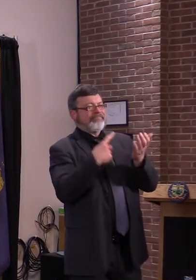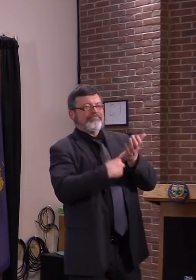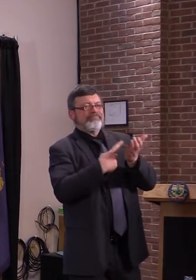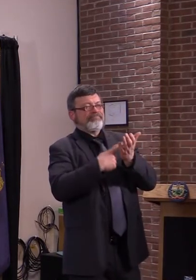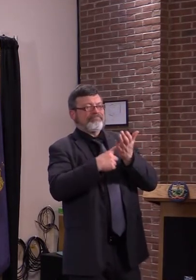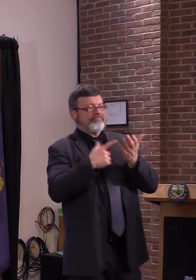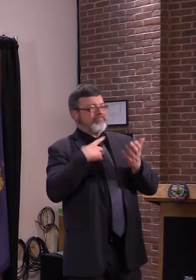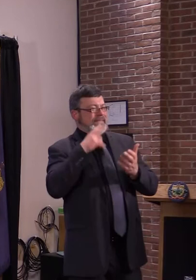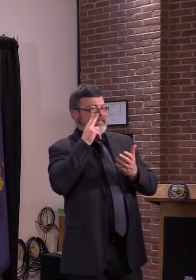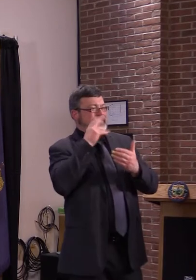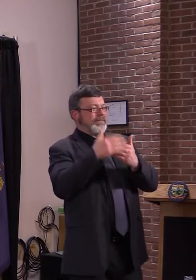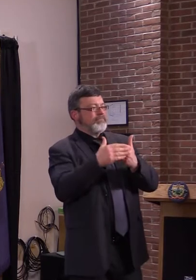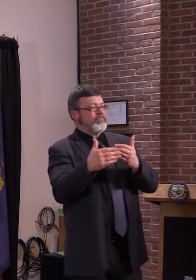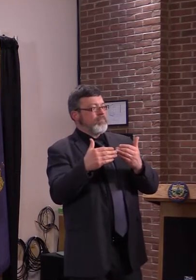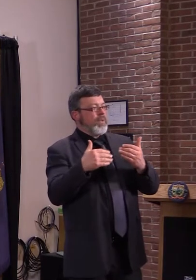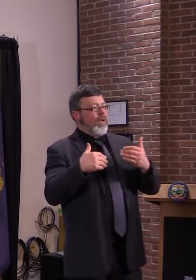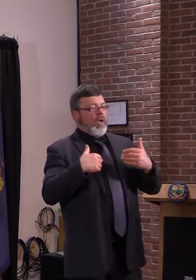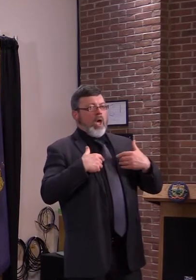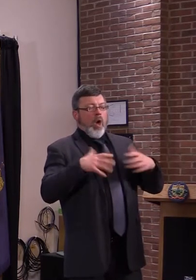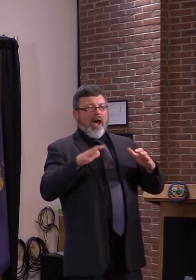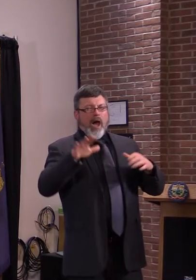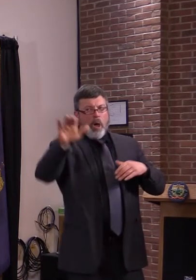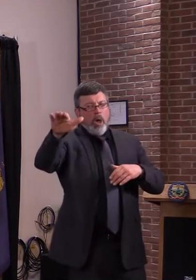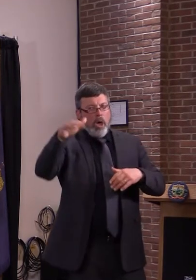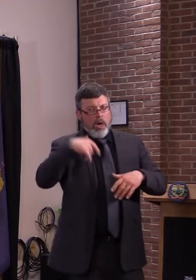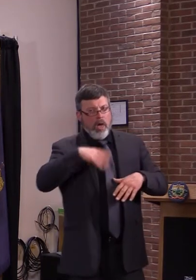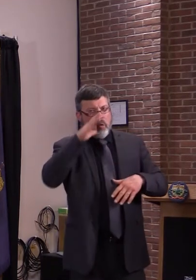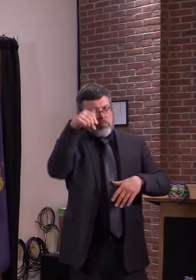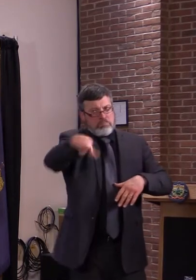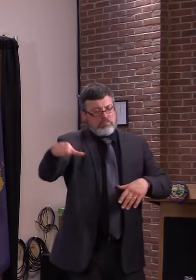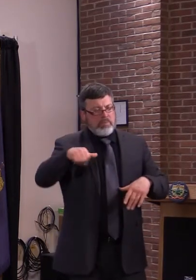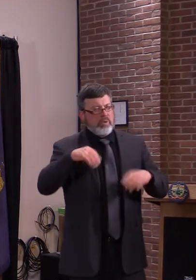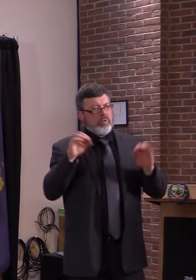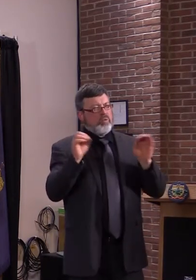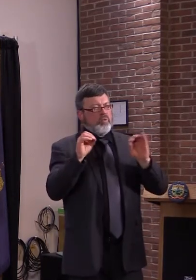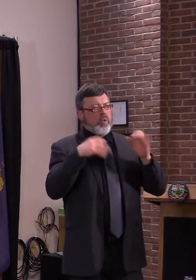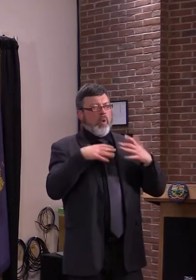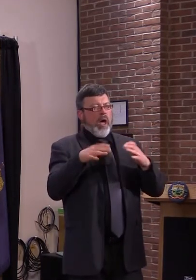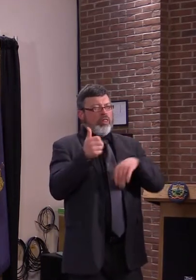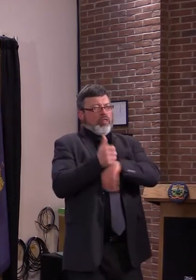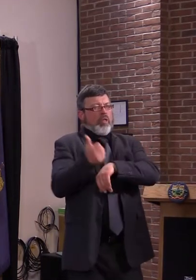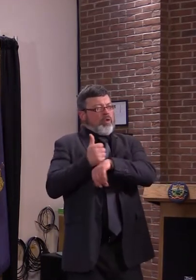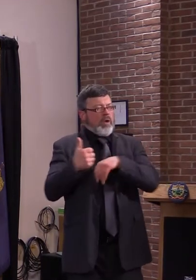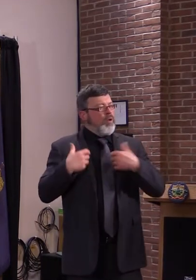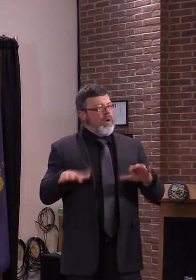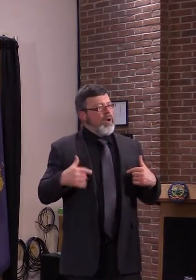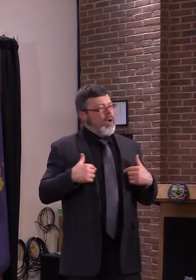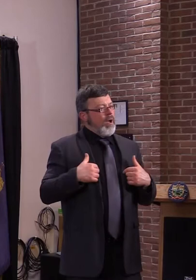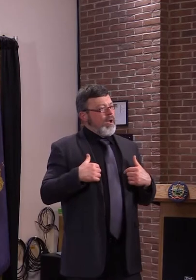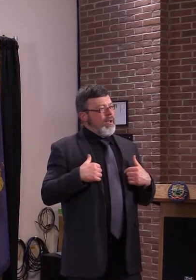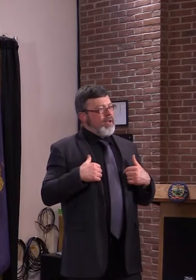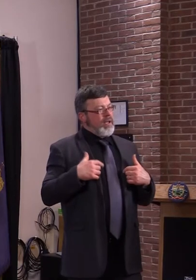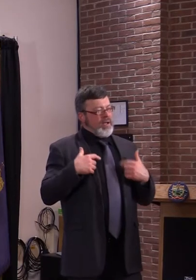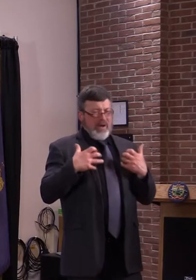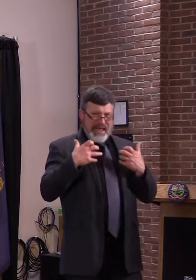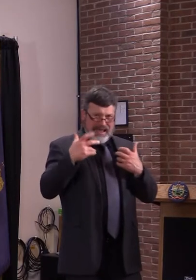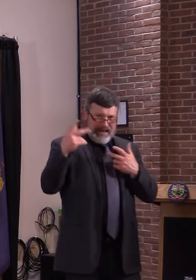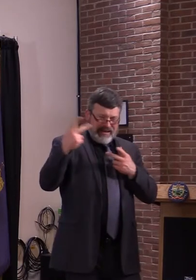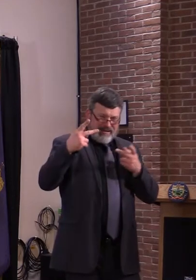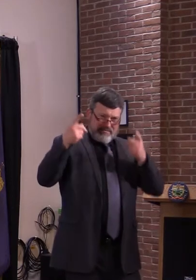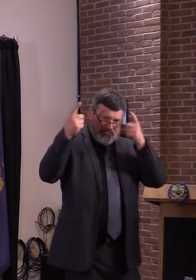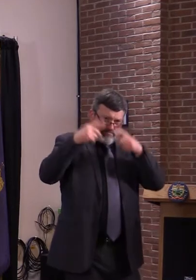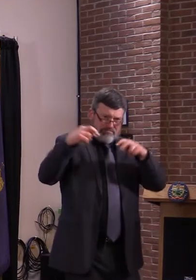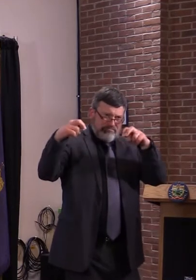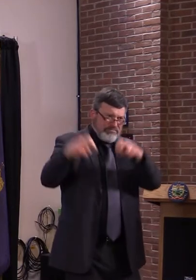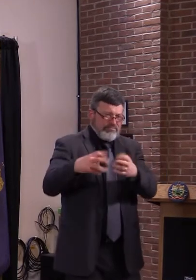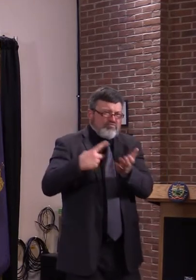overuse the threat of veto, but I have concerns. I just want them to at least have a seat at the table and not ignore